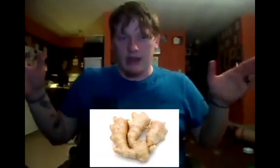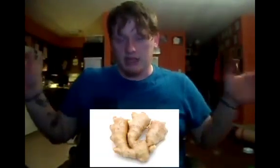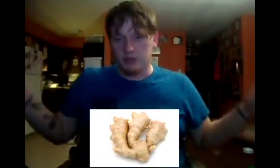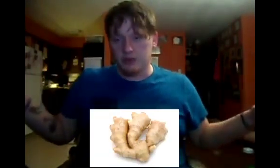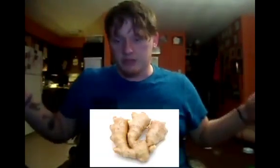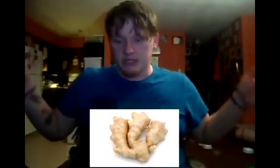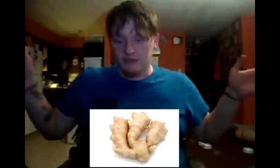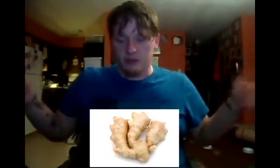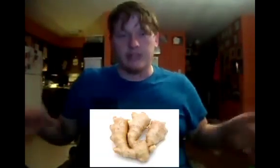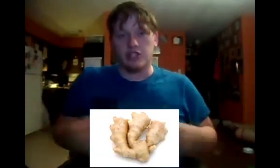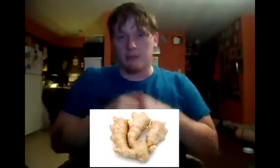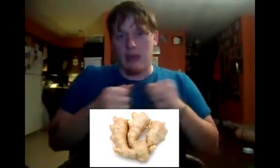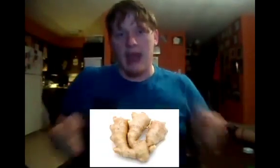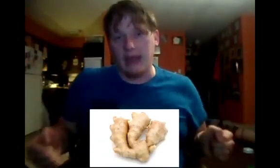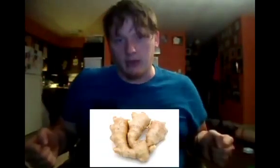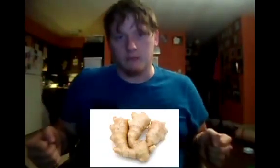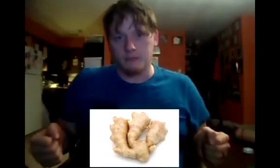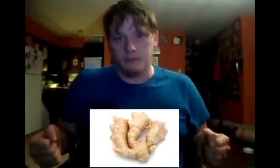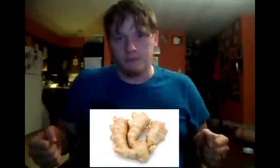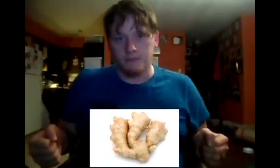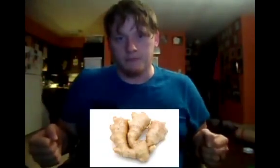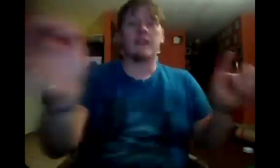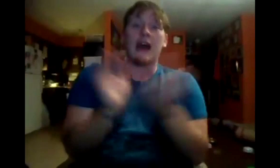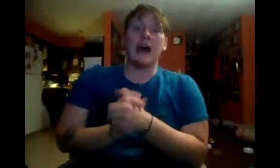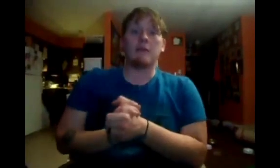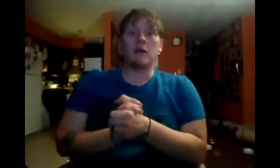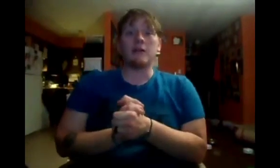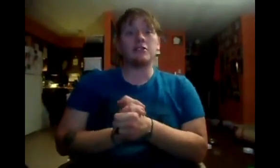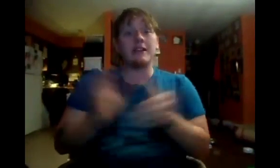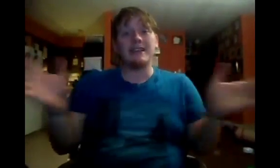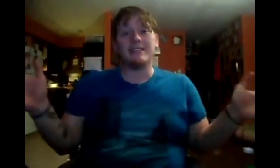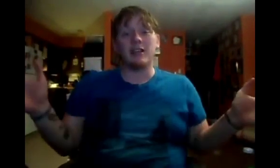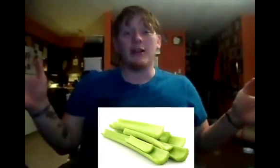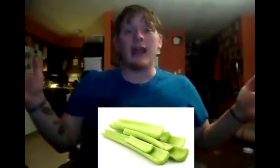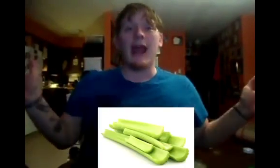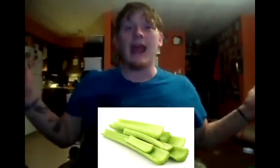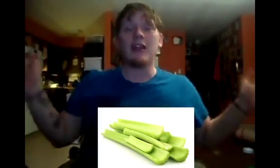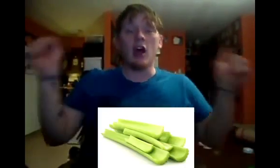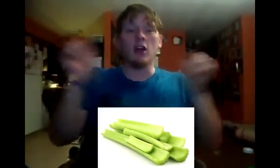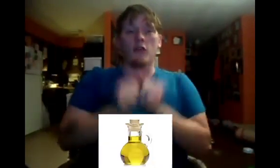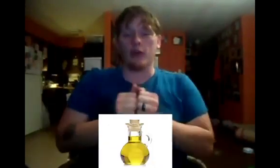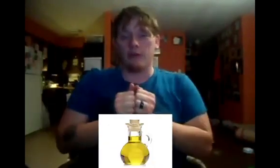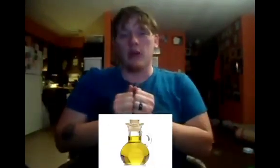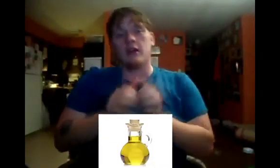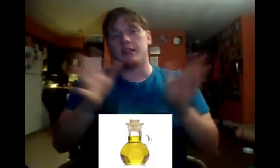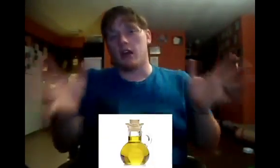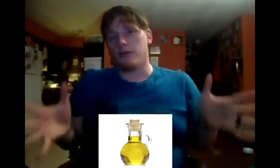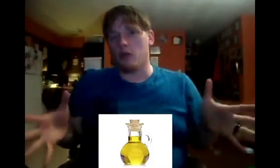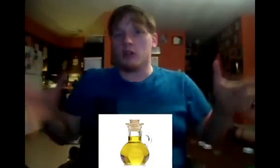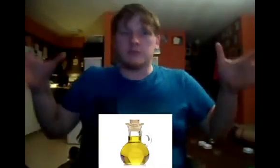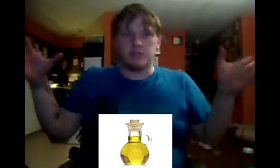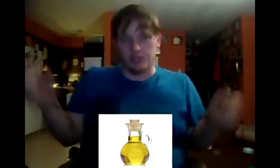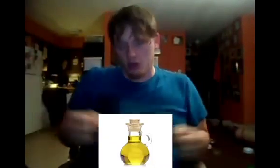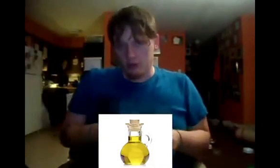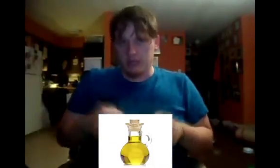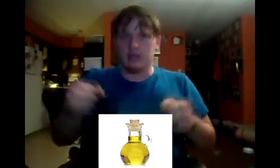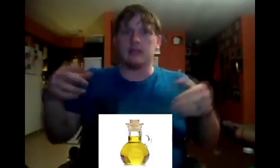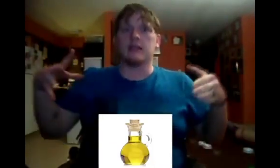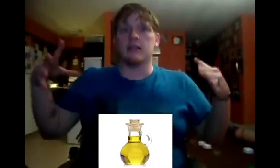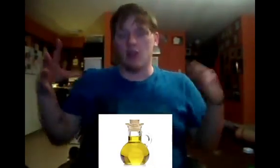that actually reduces inflammation and pain. Got high blood pressure? Eat celery and olive oil. See, olive oil has been shown to